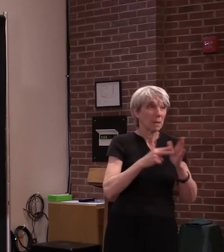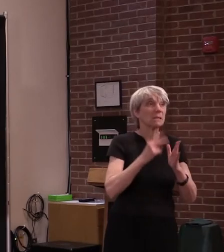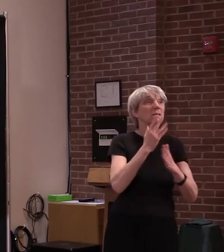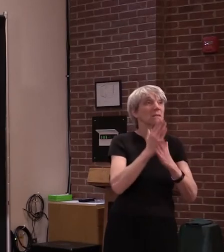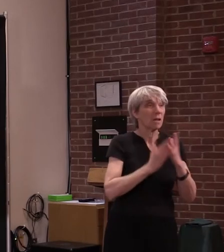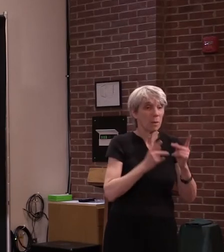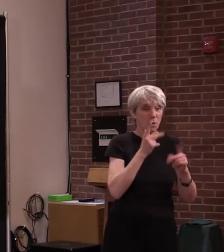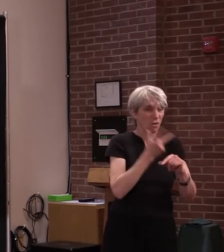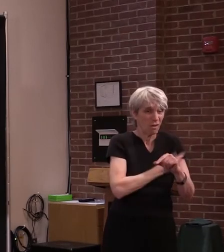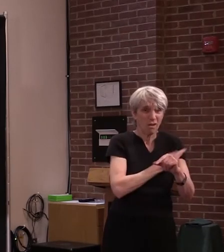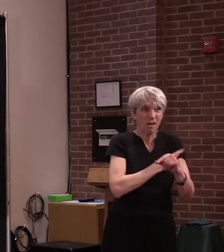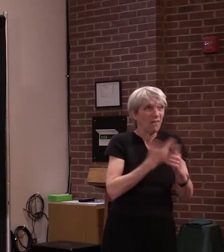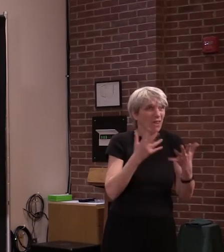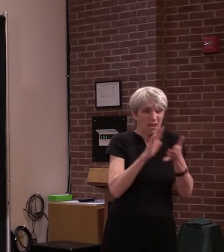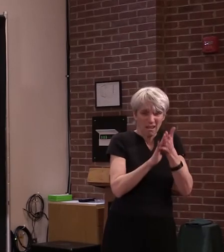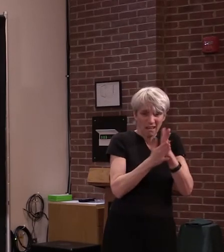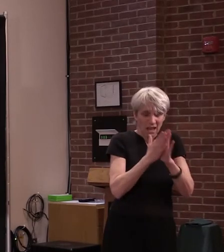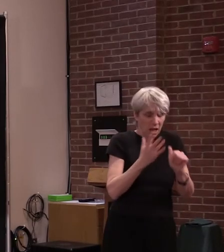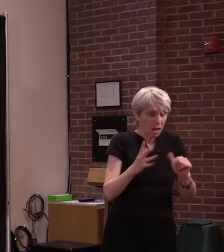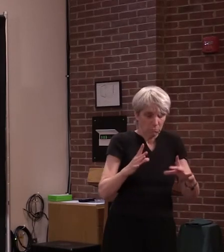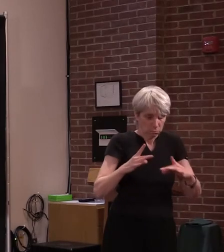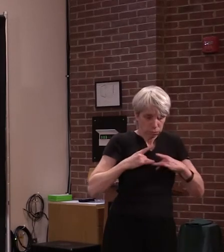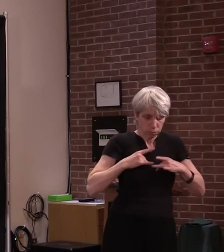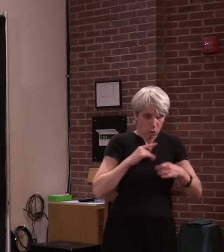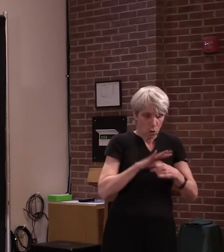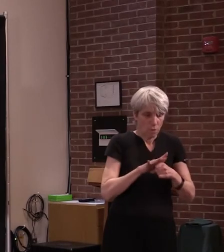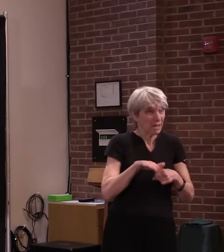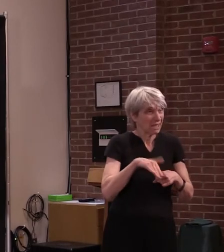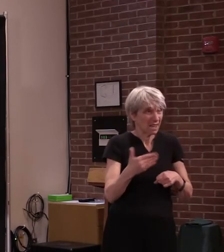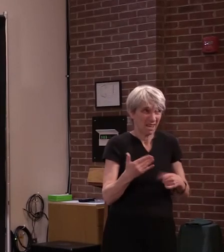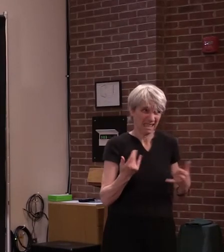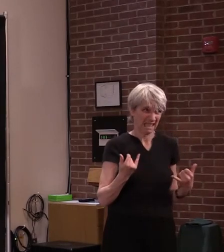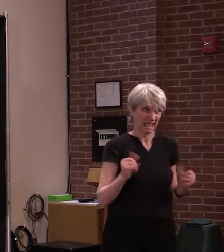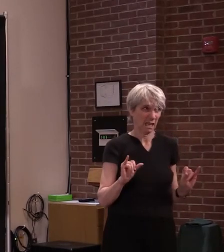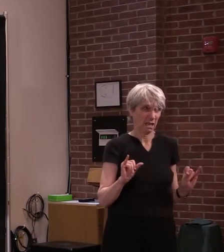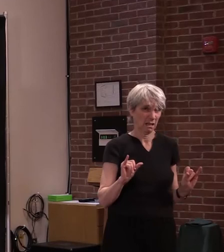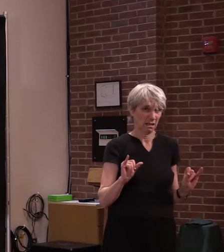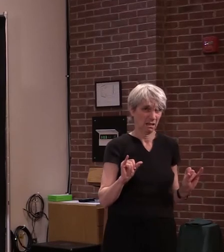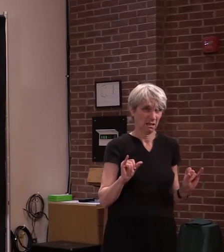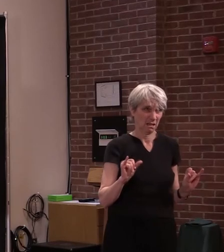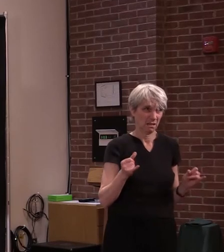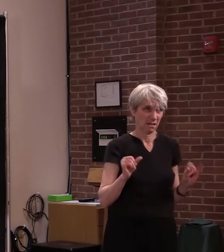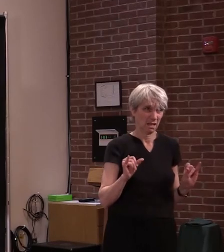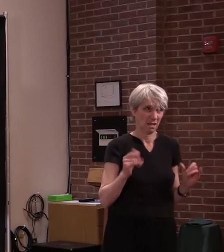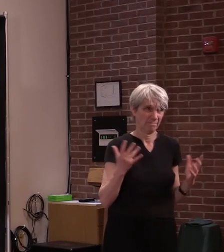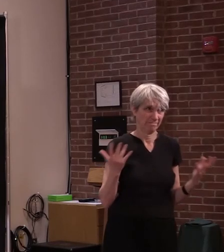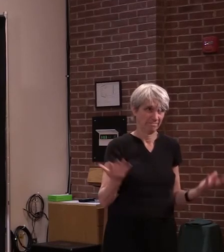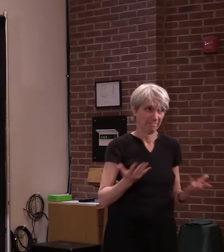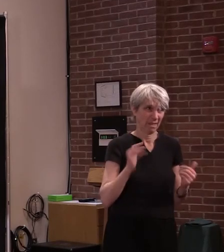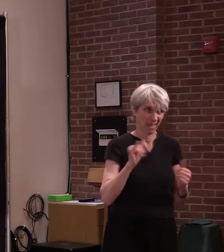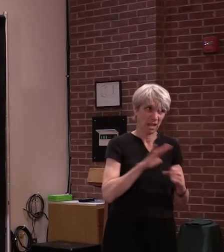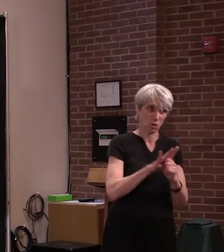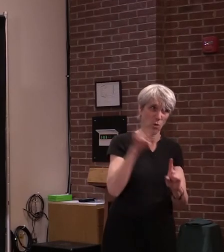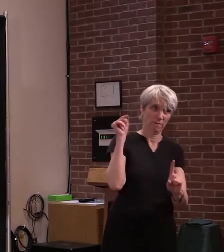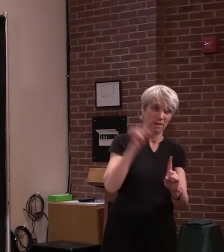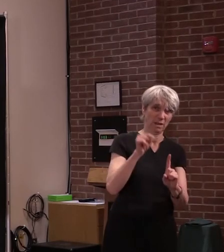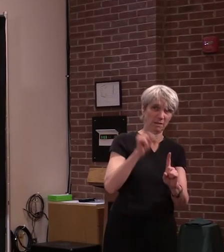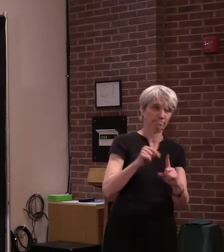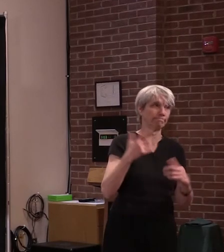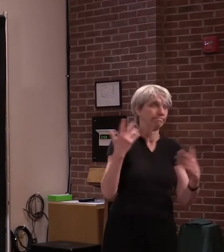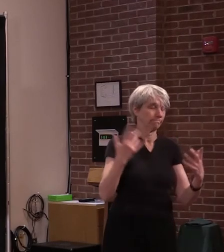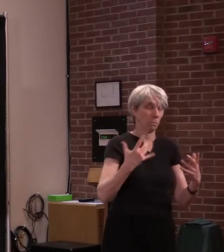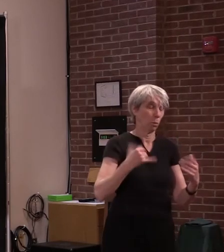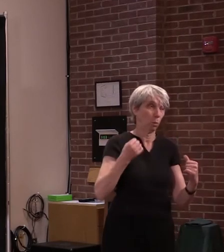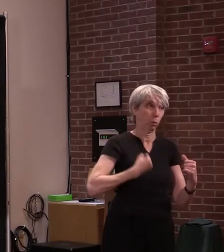cases regardless of how many people get vaccinated. So it's just the reality of the pandemic,